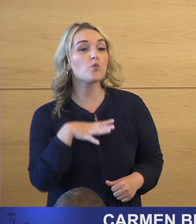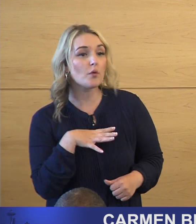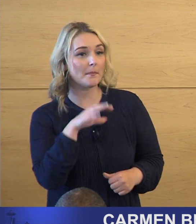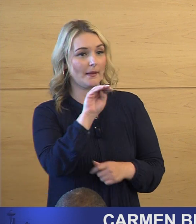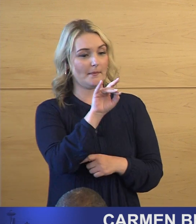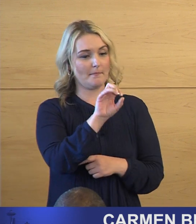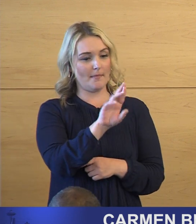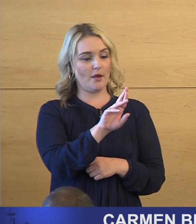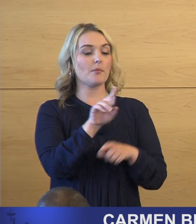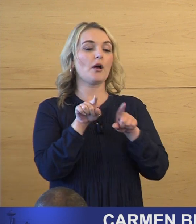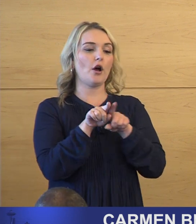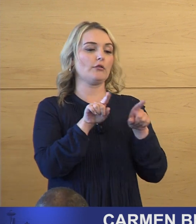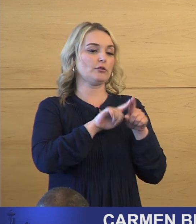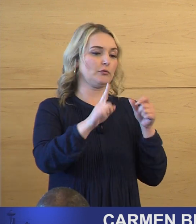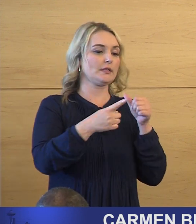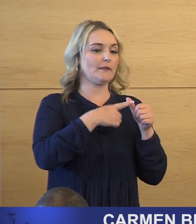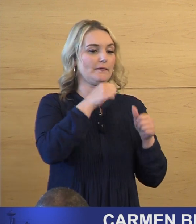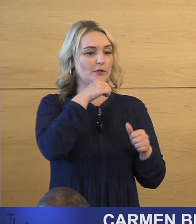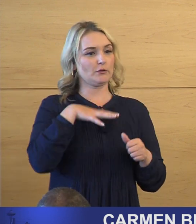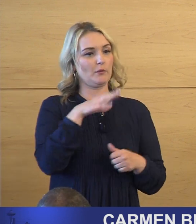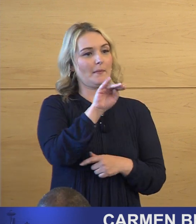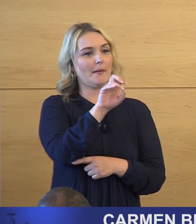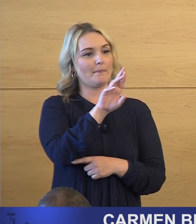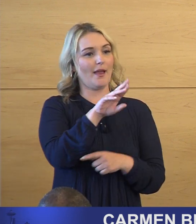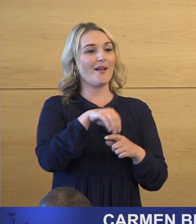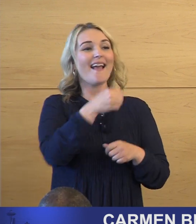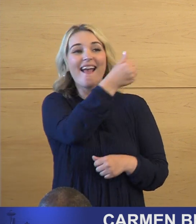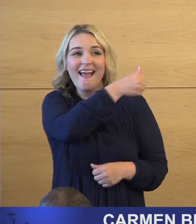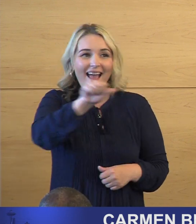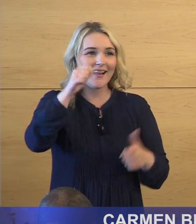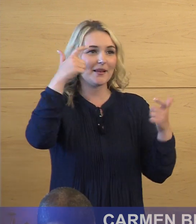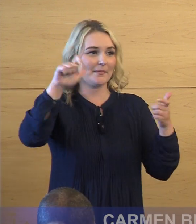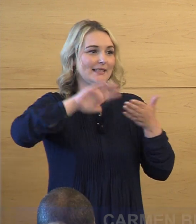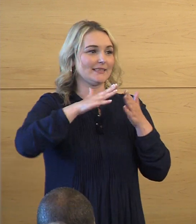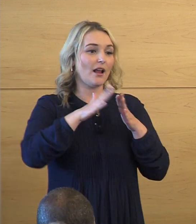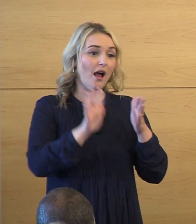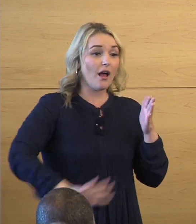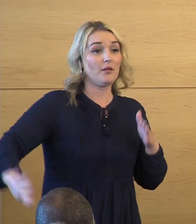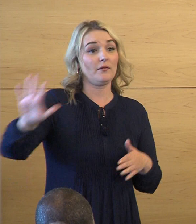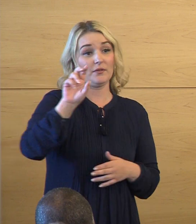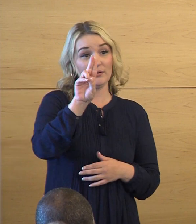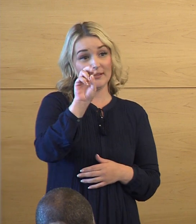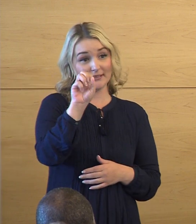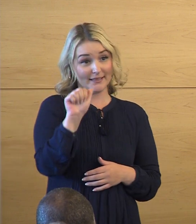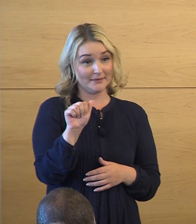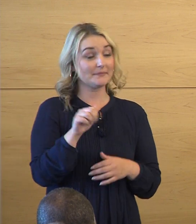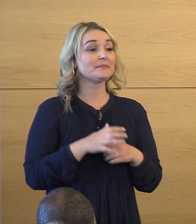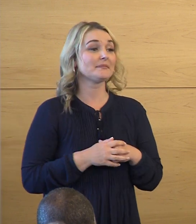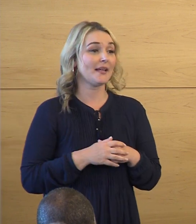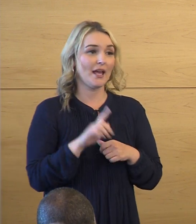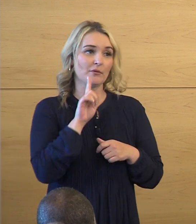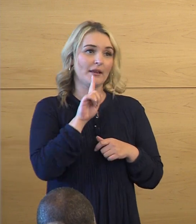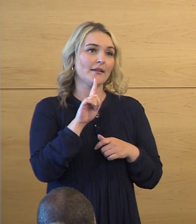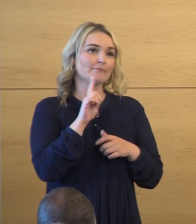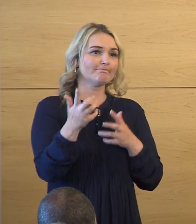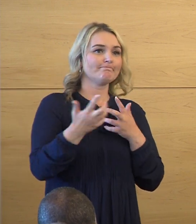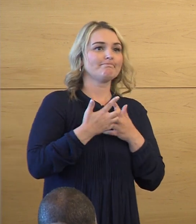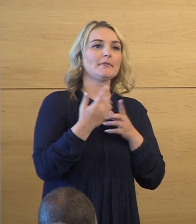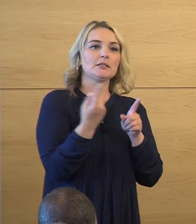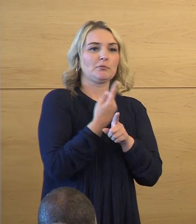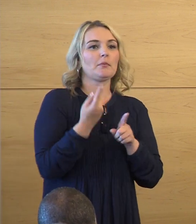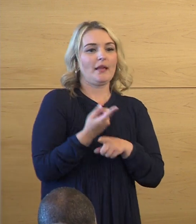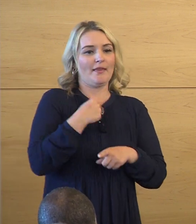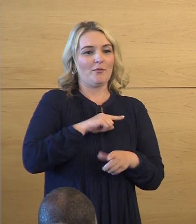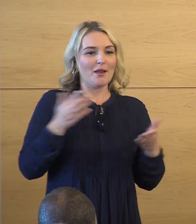she also was the first woman mayor of any major city in the country. And it's fitting that we're here in a room with a